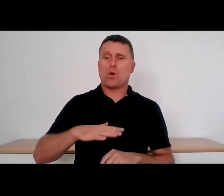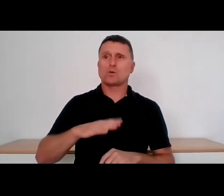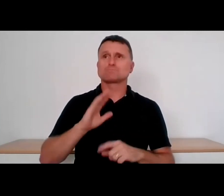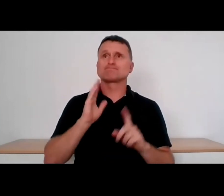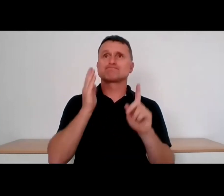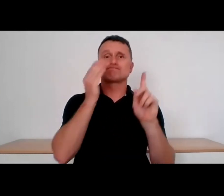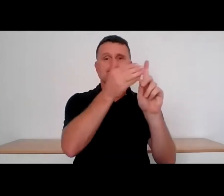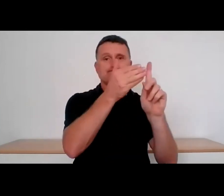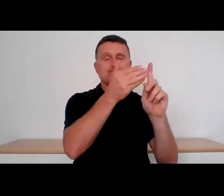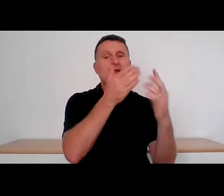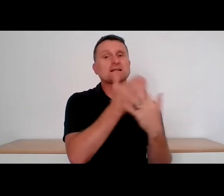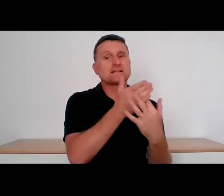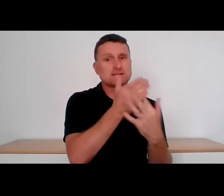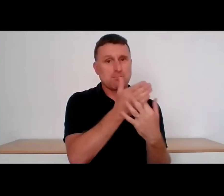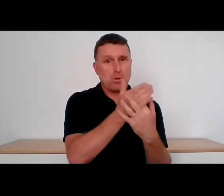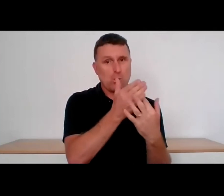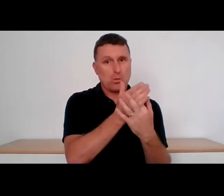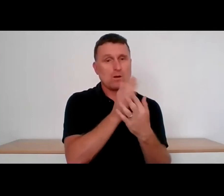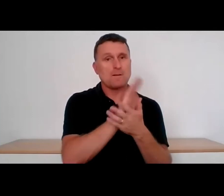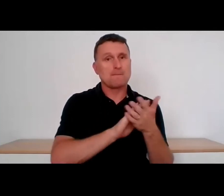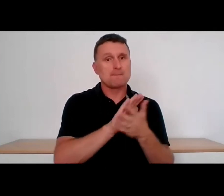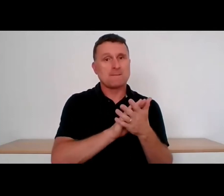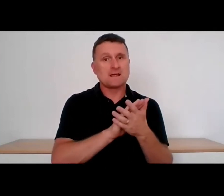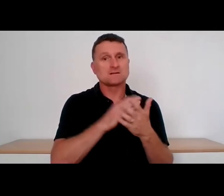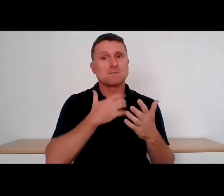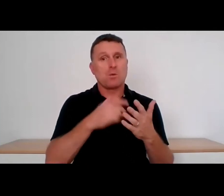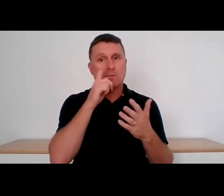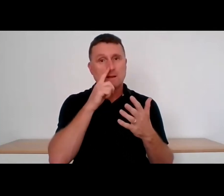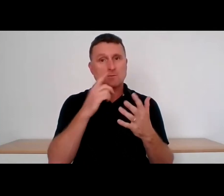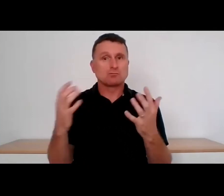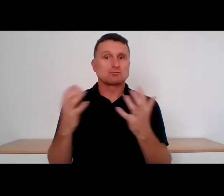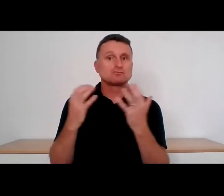so that our house sizes improve, which will help our company be sustainable.